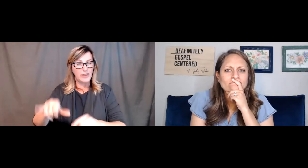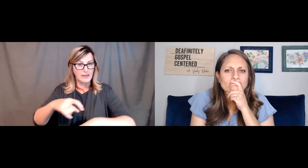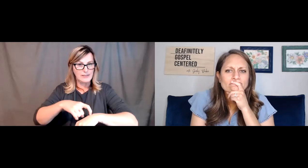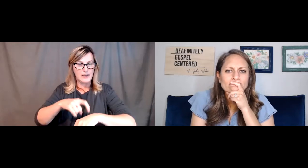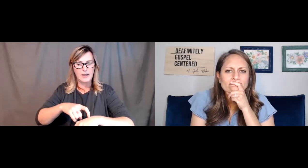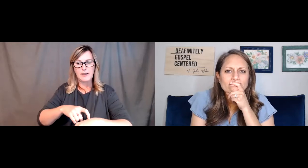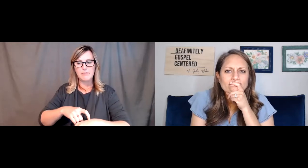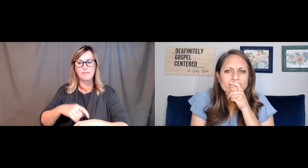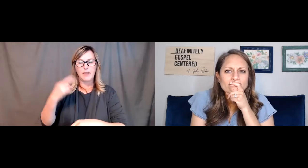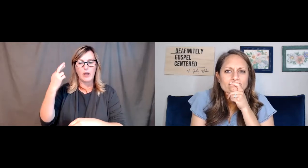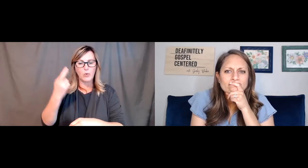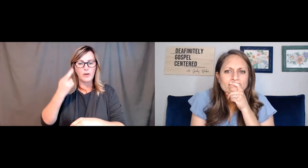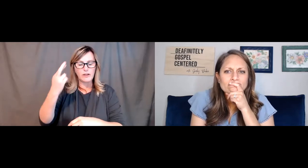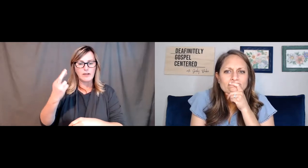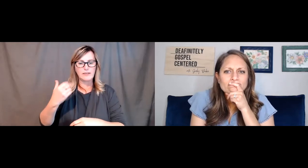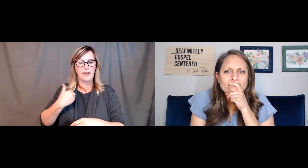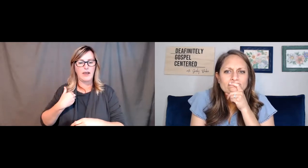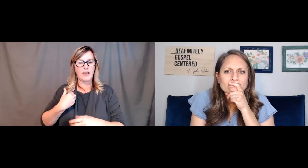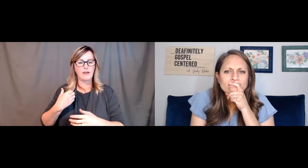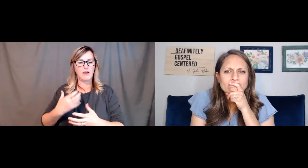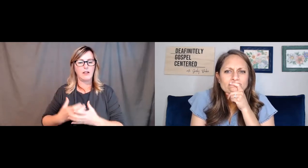these things.